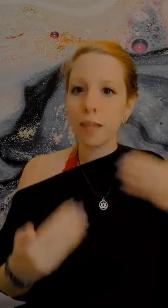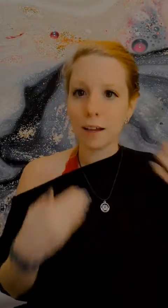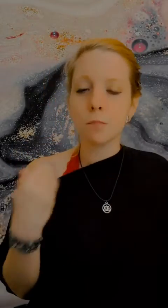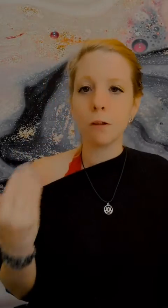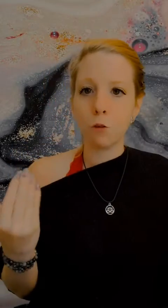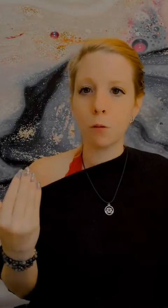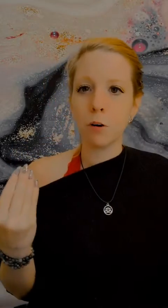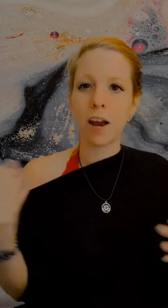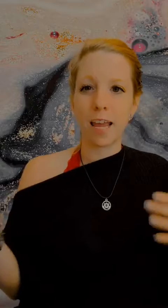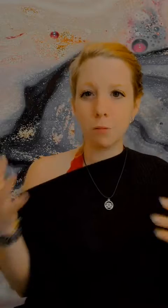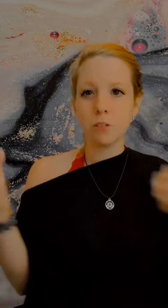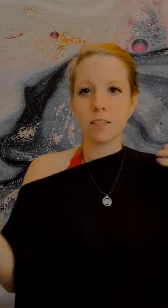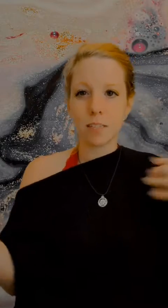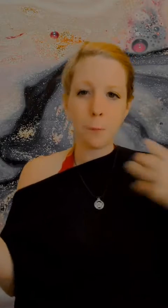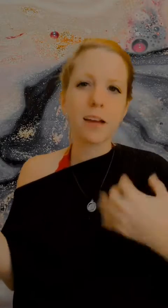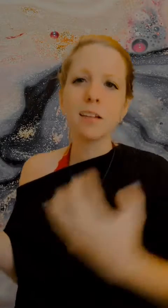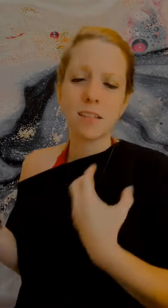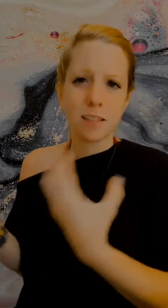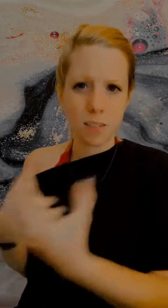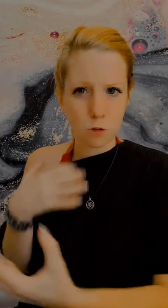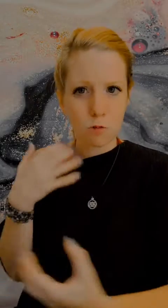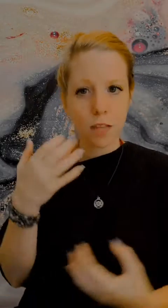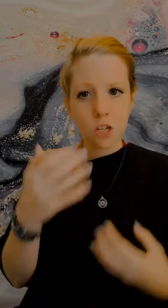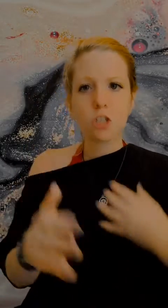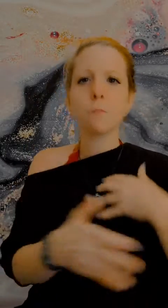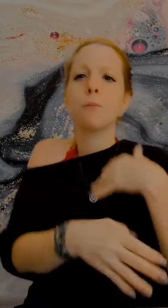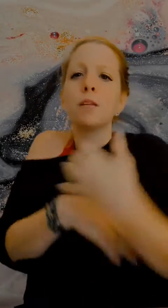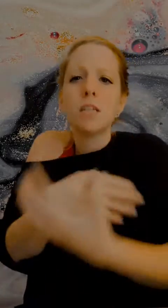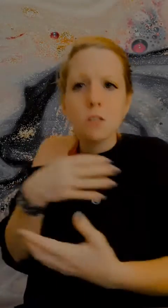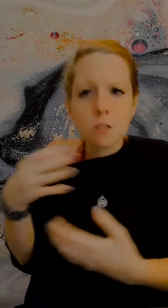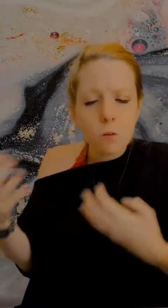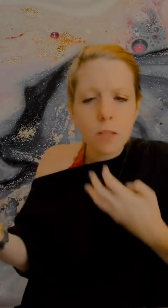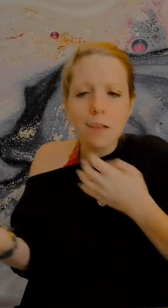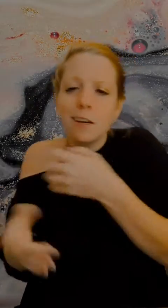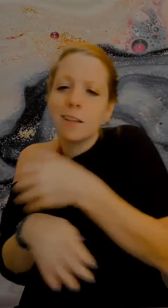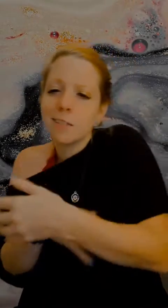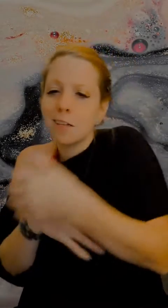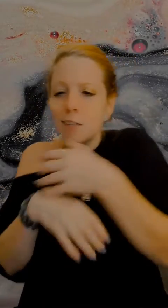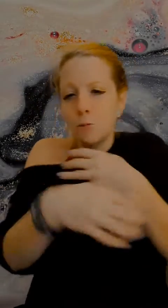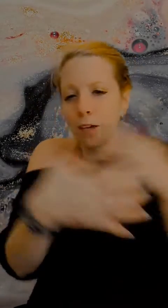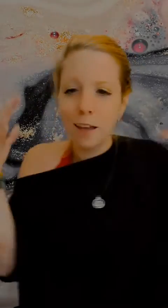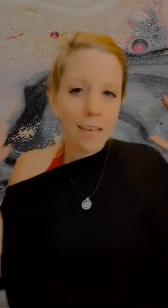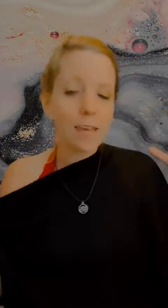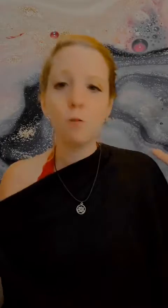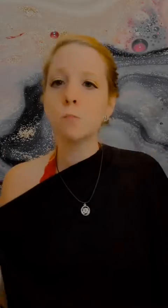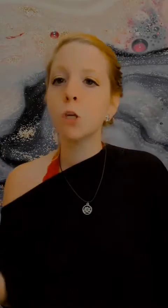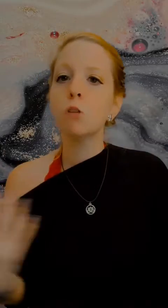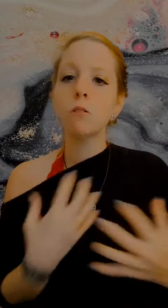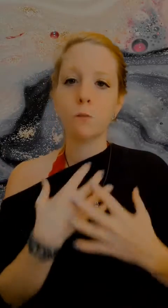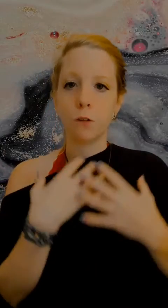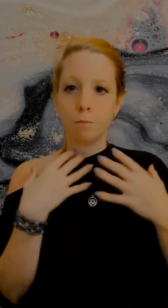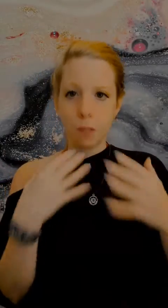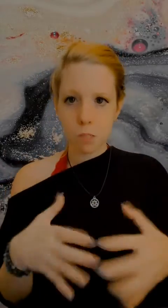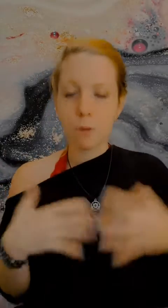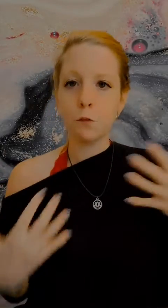weeks before we were able to step back into that sexual relationship, and we did it slowly, and he listened, and it was beautiful. It was